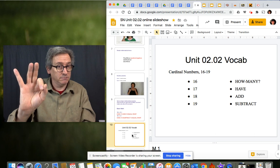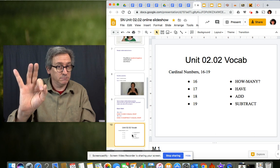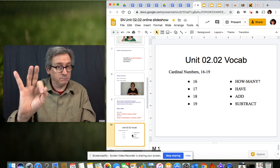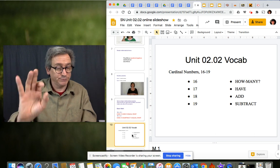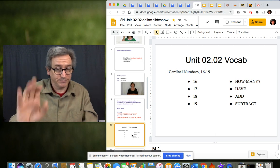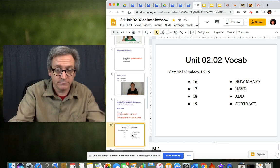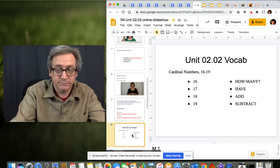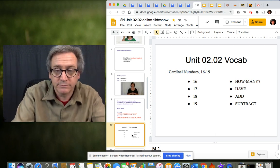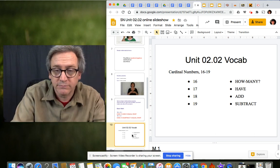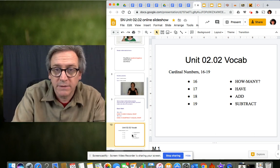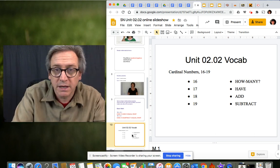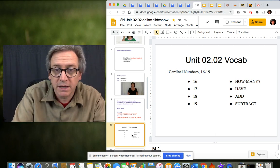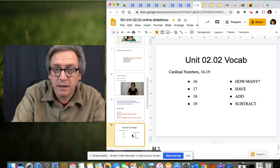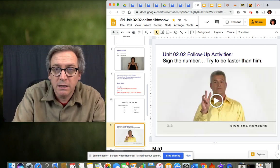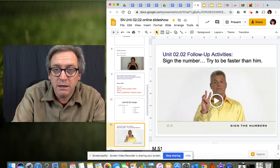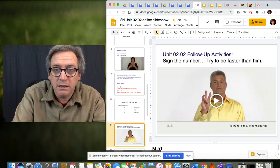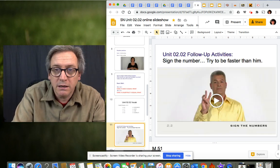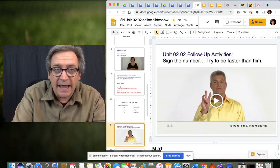19.